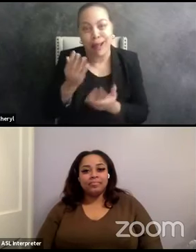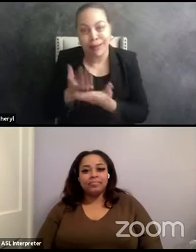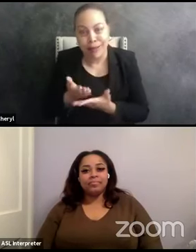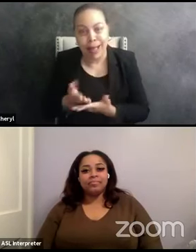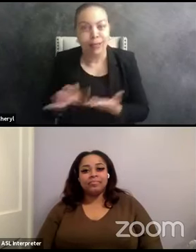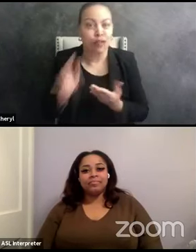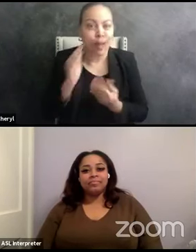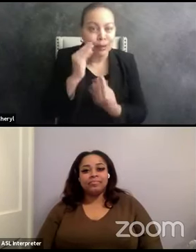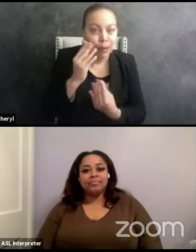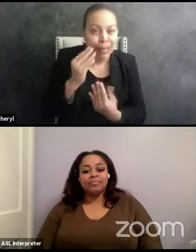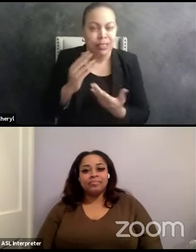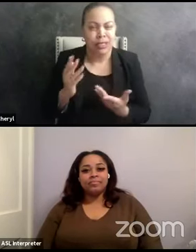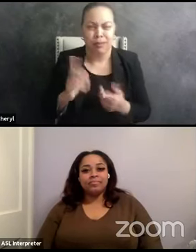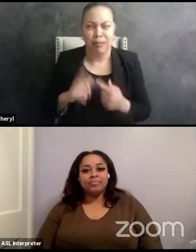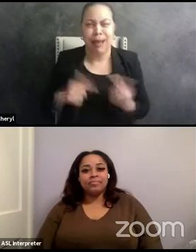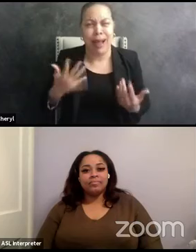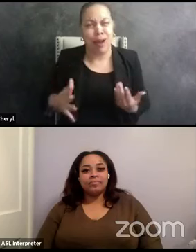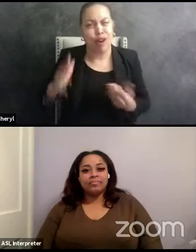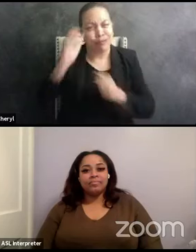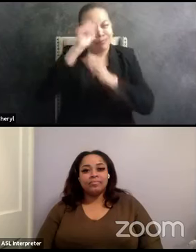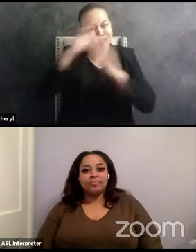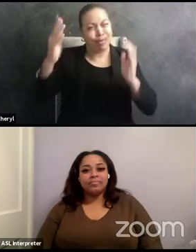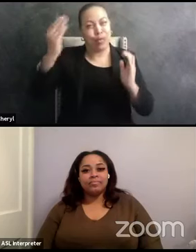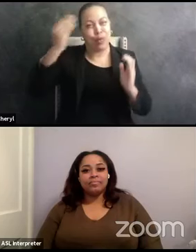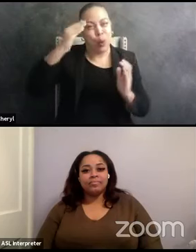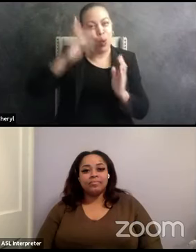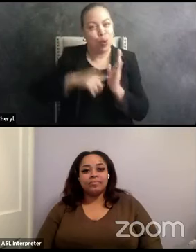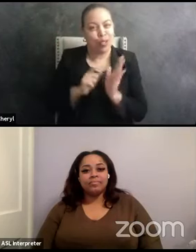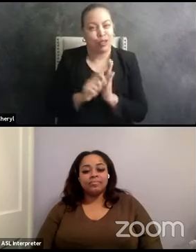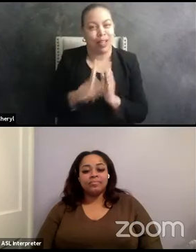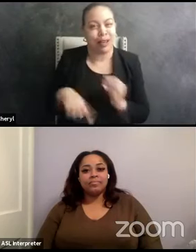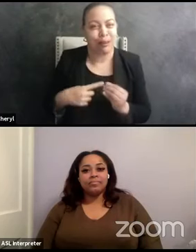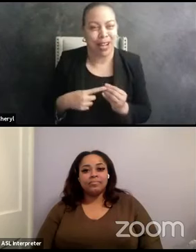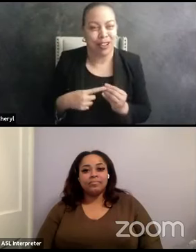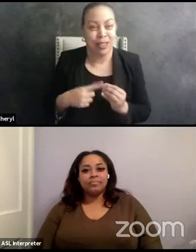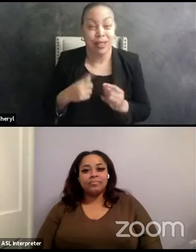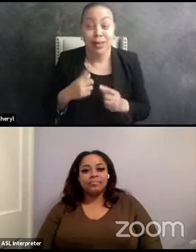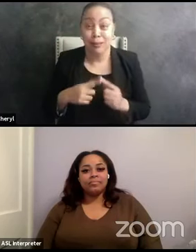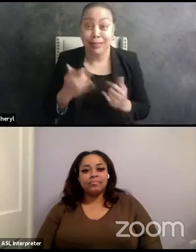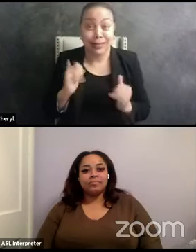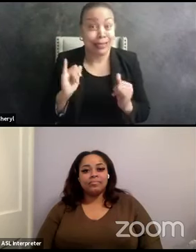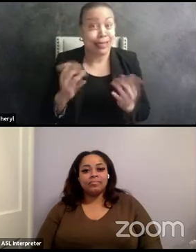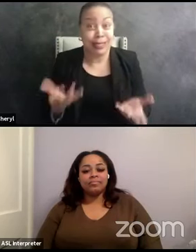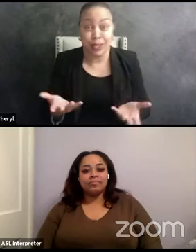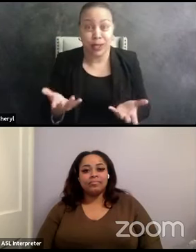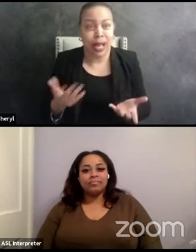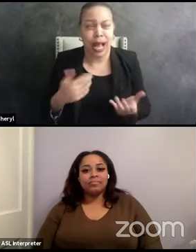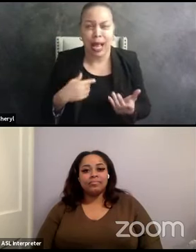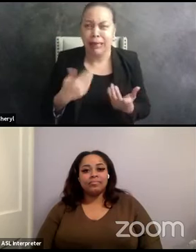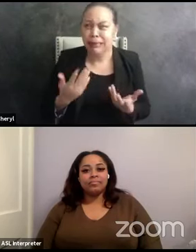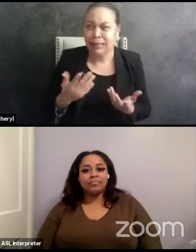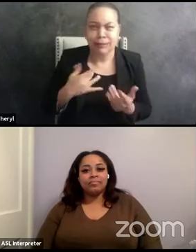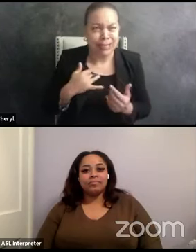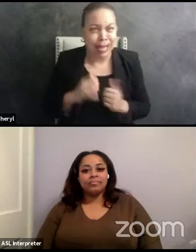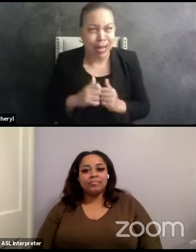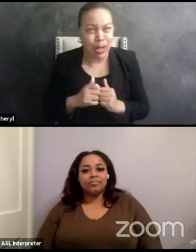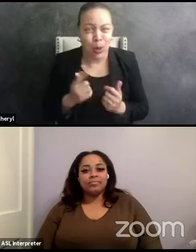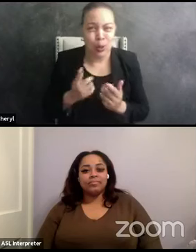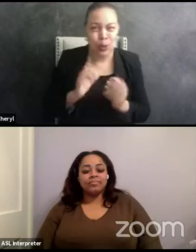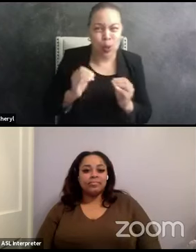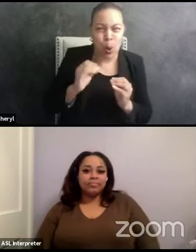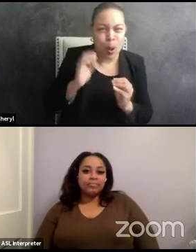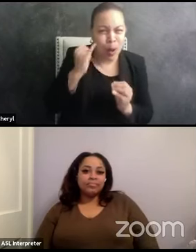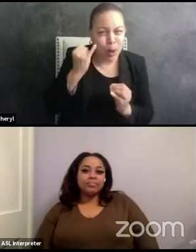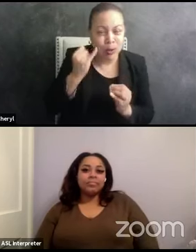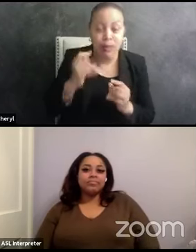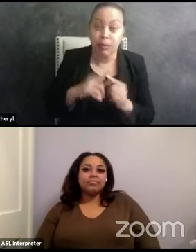like I knew what I was going to write about, right? There was no question, but this was the opposite where it's like I have no clue. And it was fun,